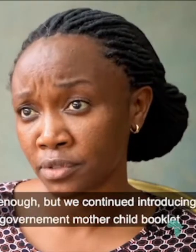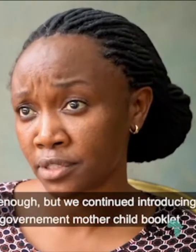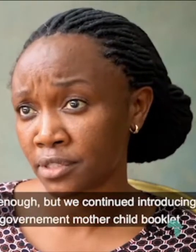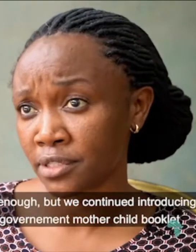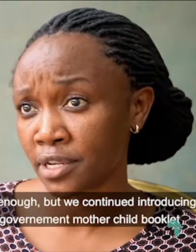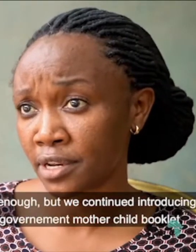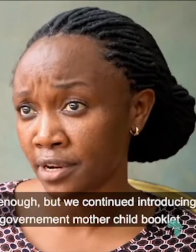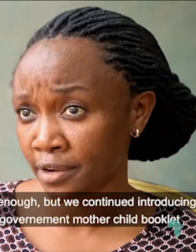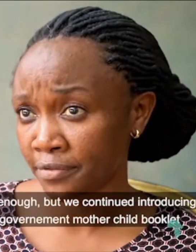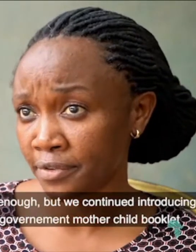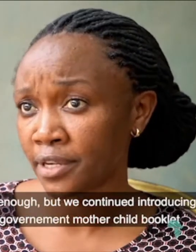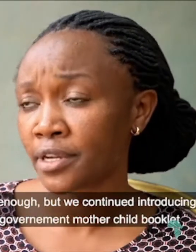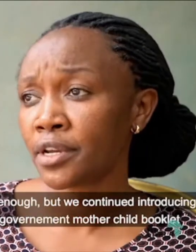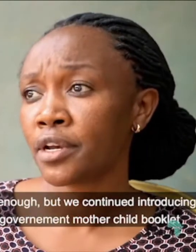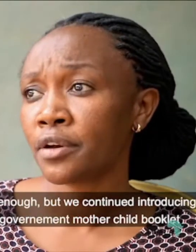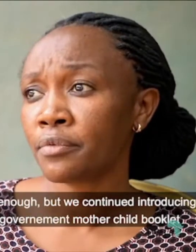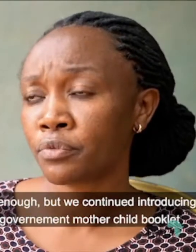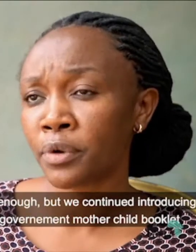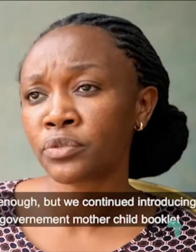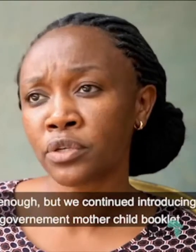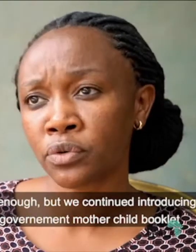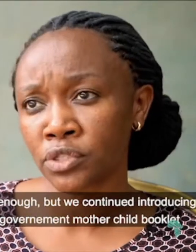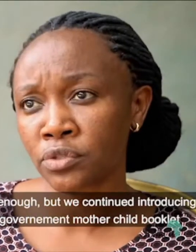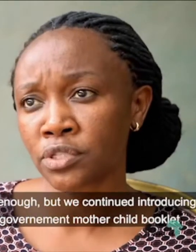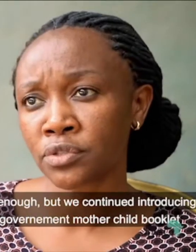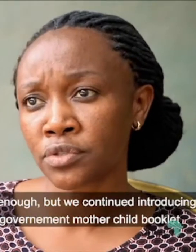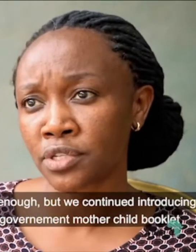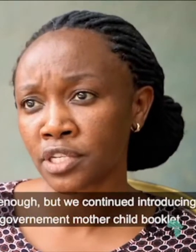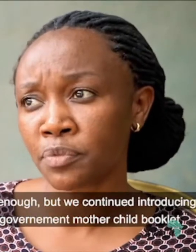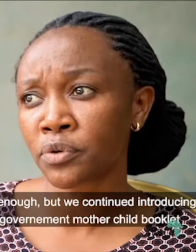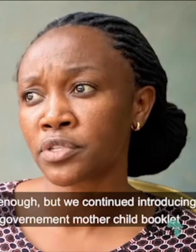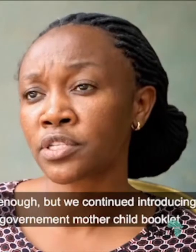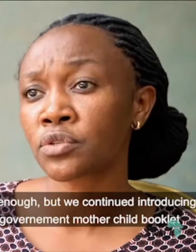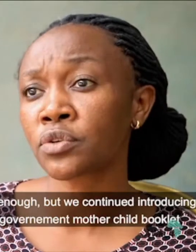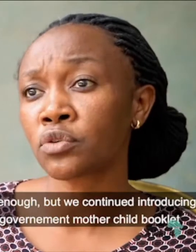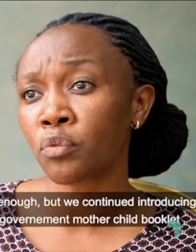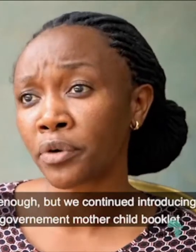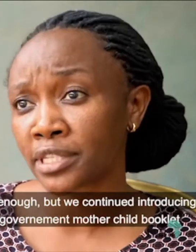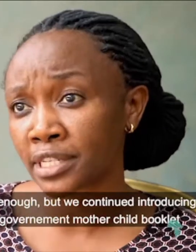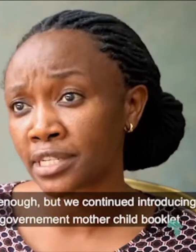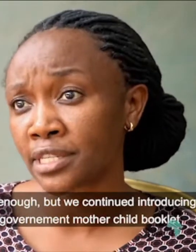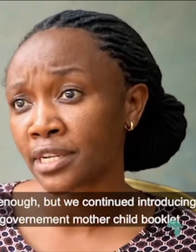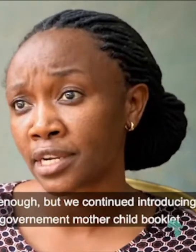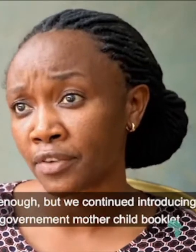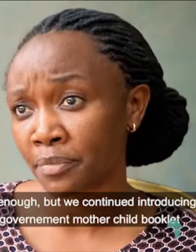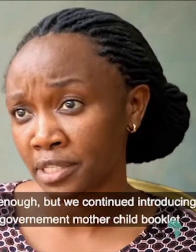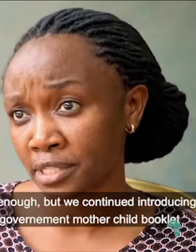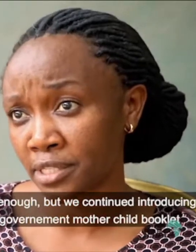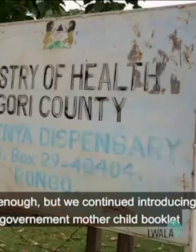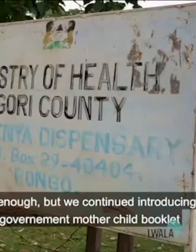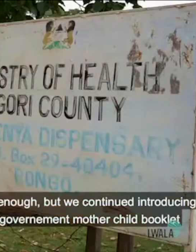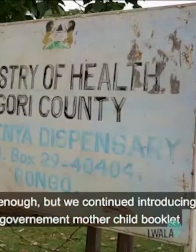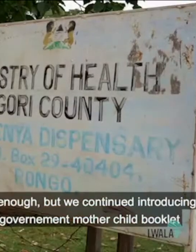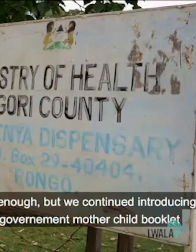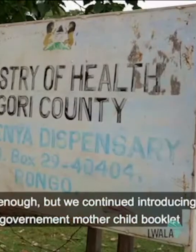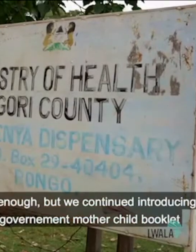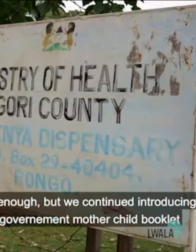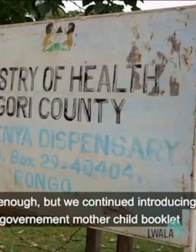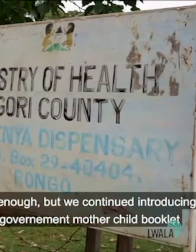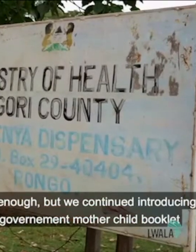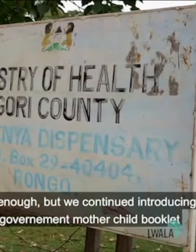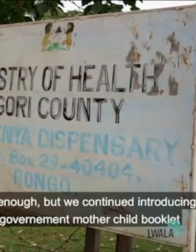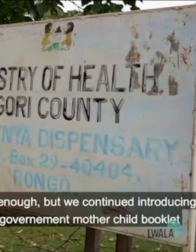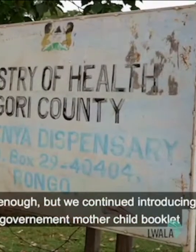was not enough, but we continued introducing it because it is also incorporated in the government